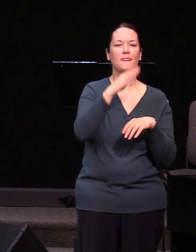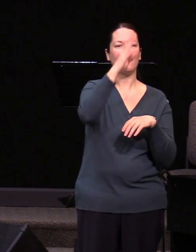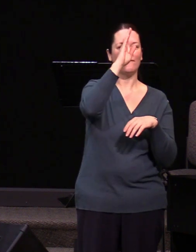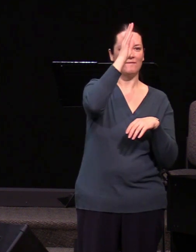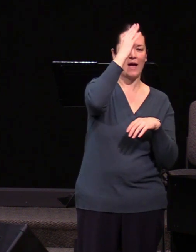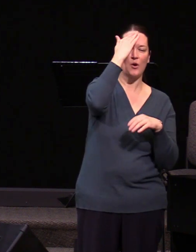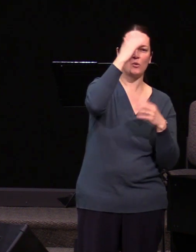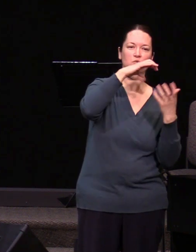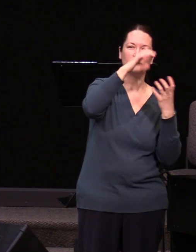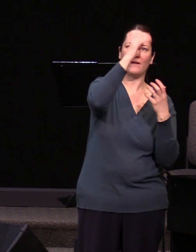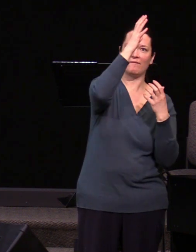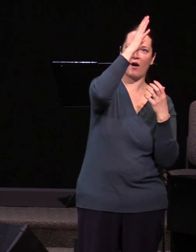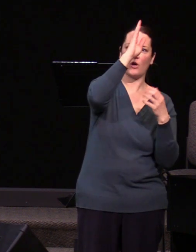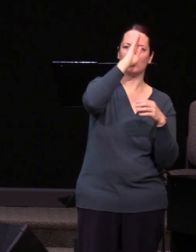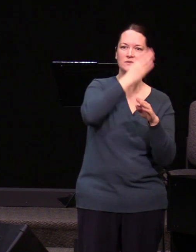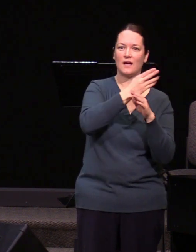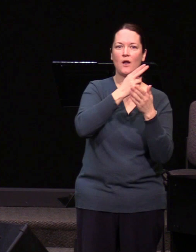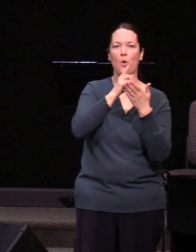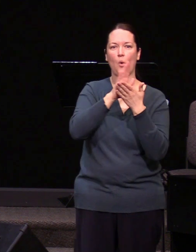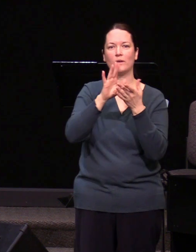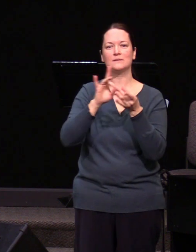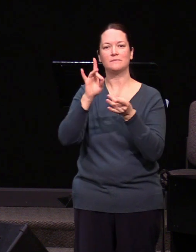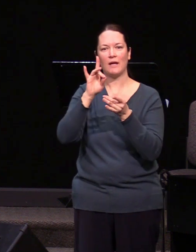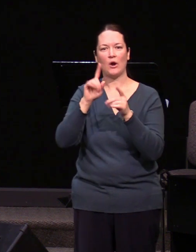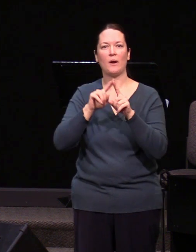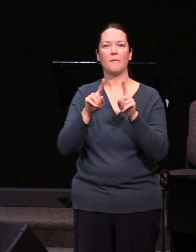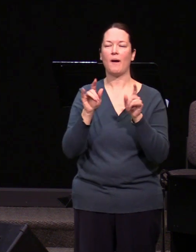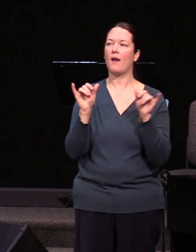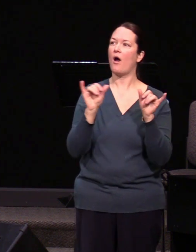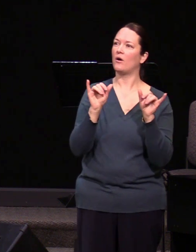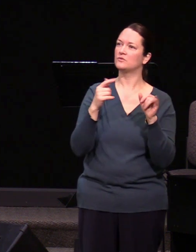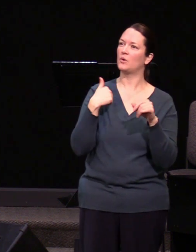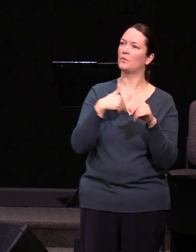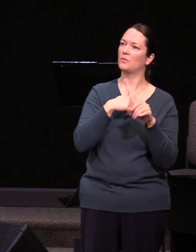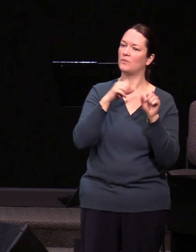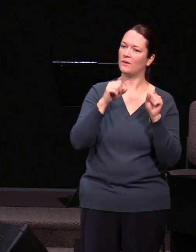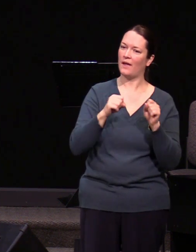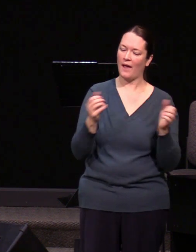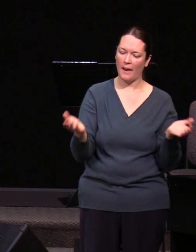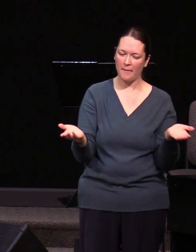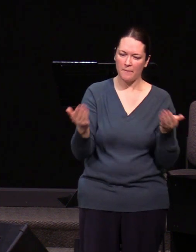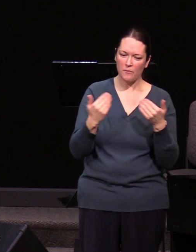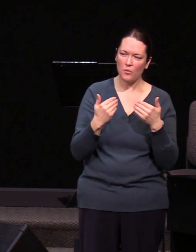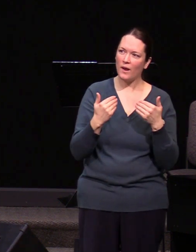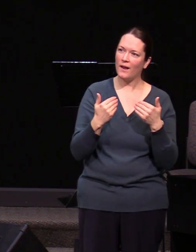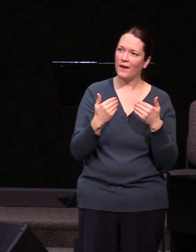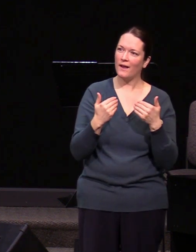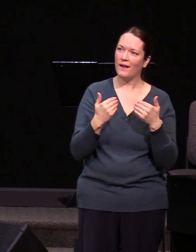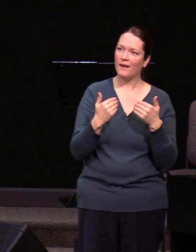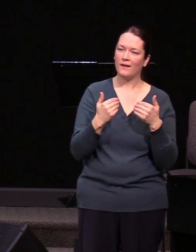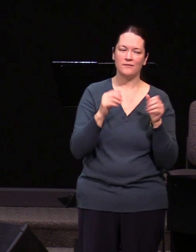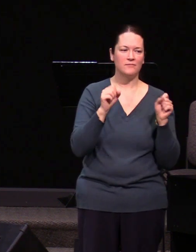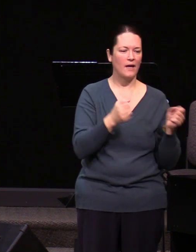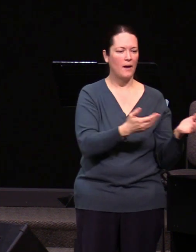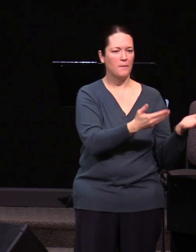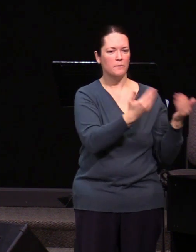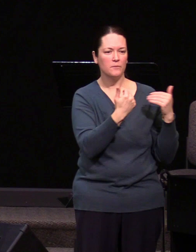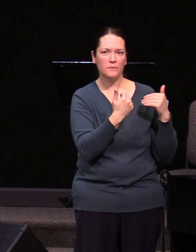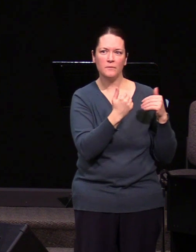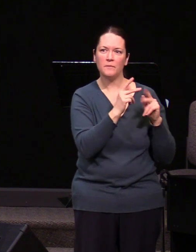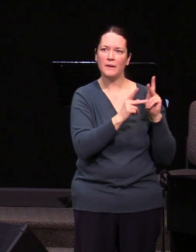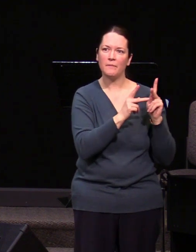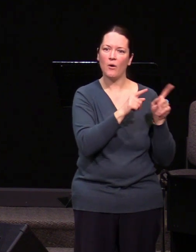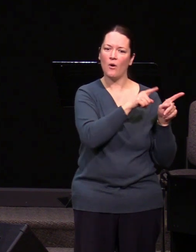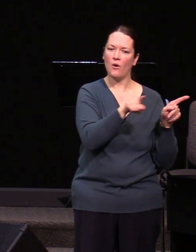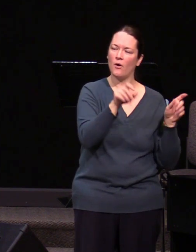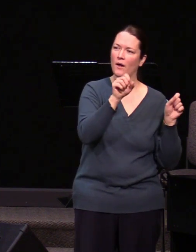Spirit. But also, bring along these people and so that they can participate